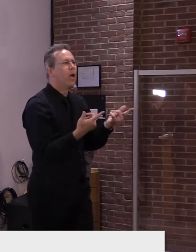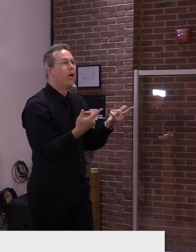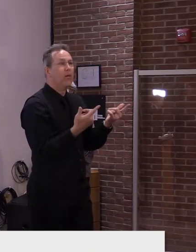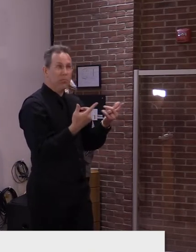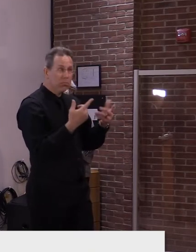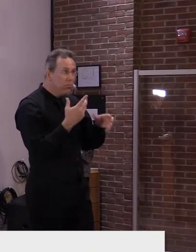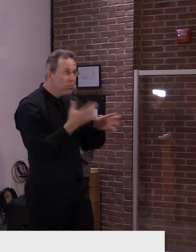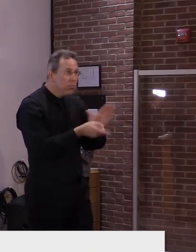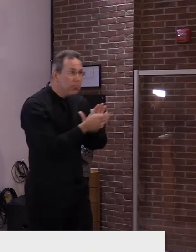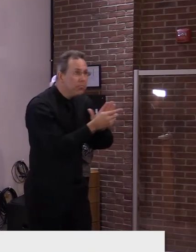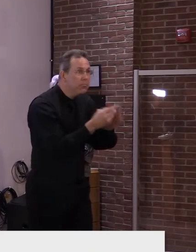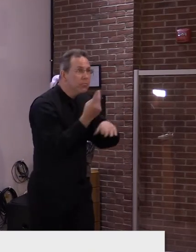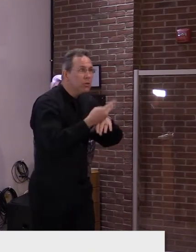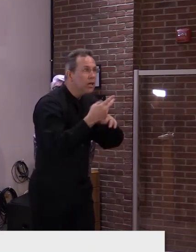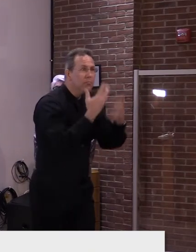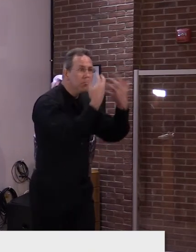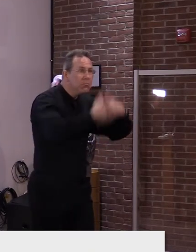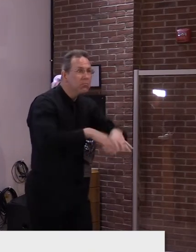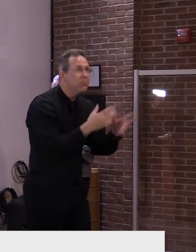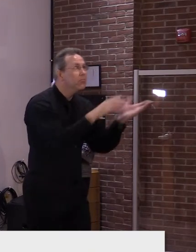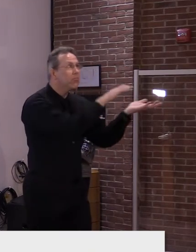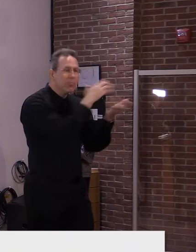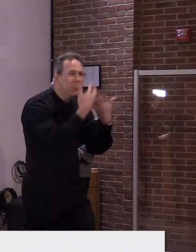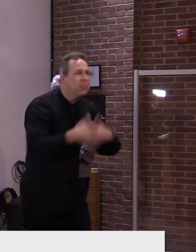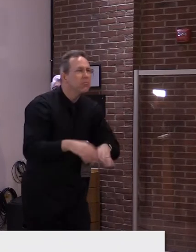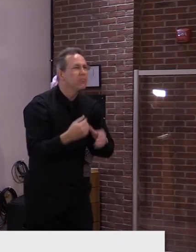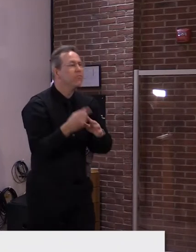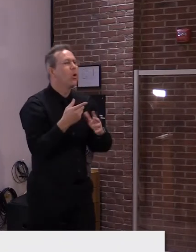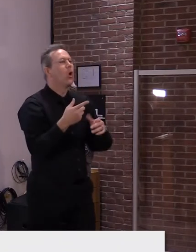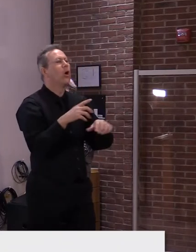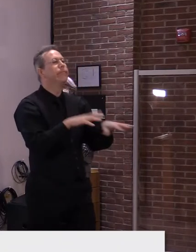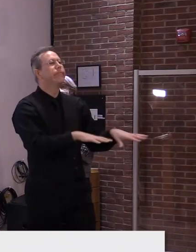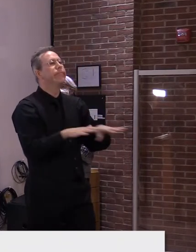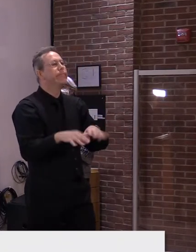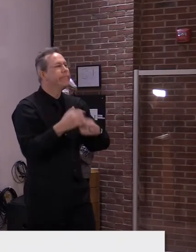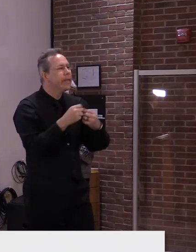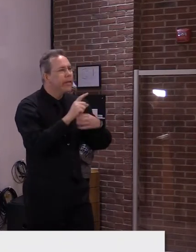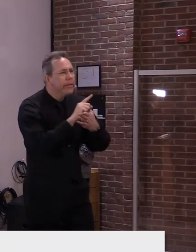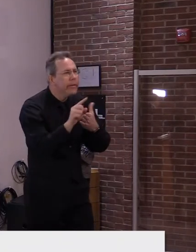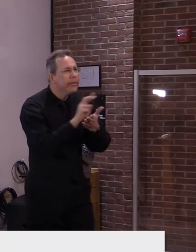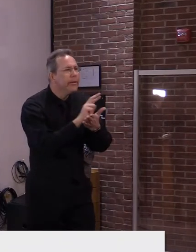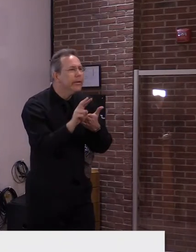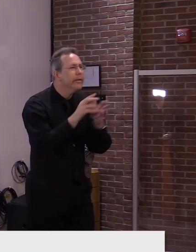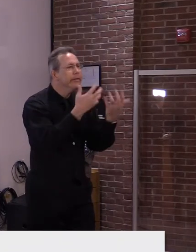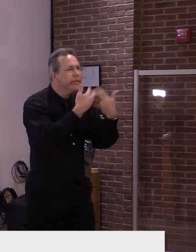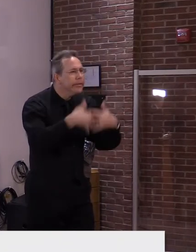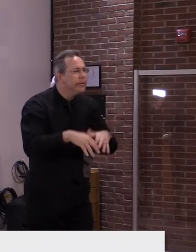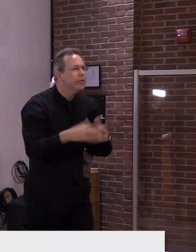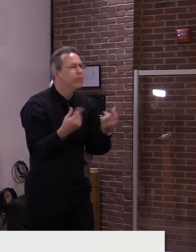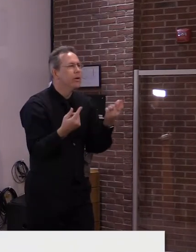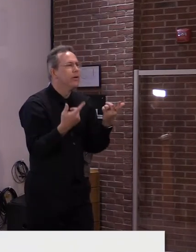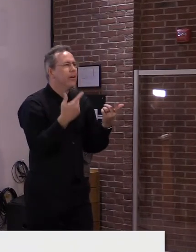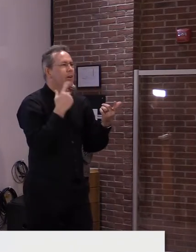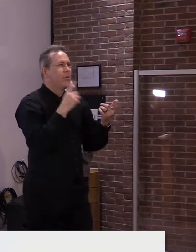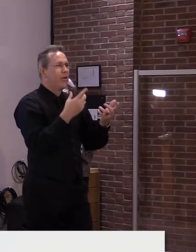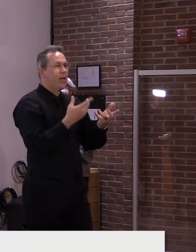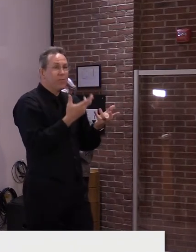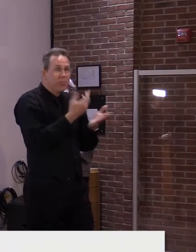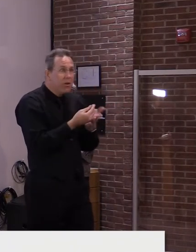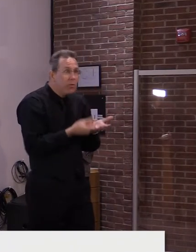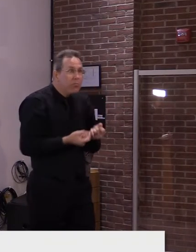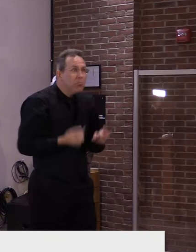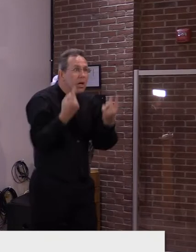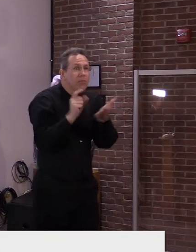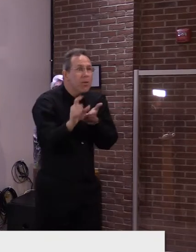I just can't comment because I just know that they're spending money. All of a sudden I read in an article, didn't hear anything from the legislature, but I